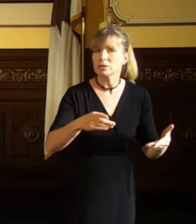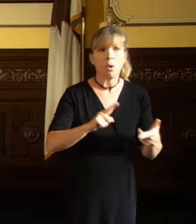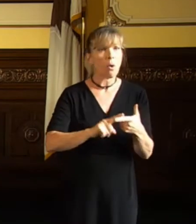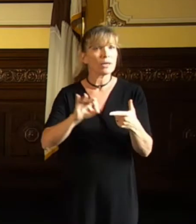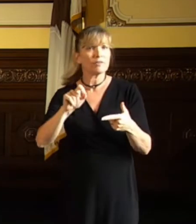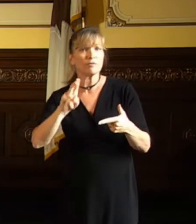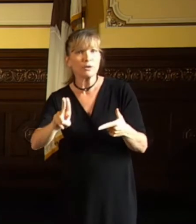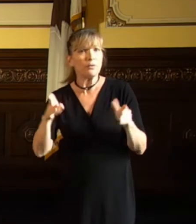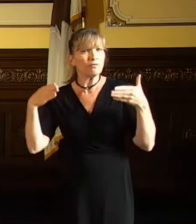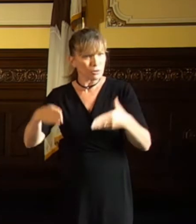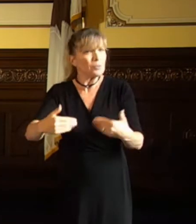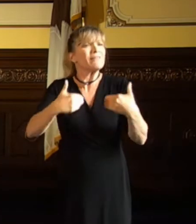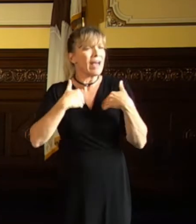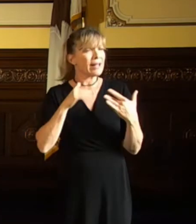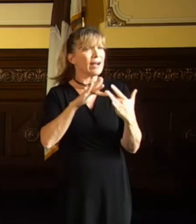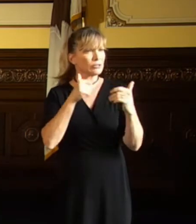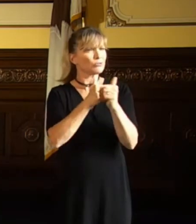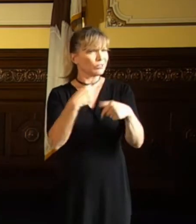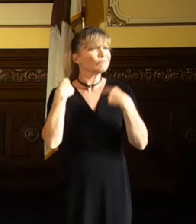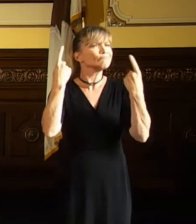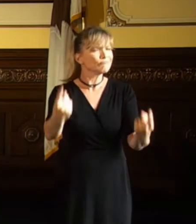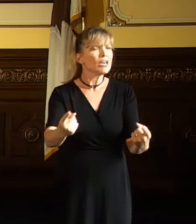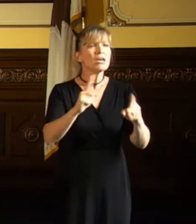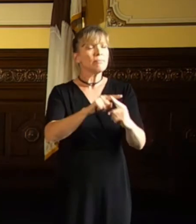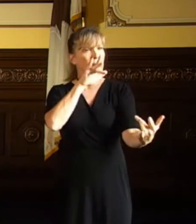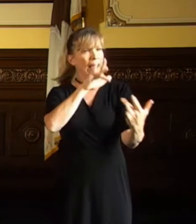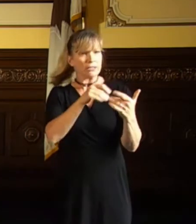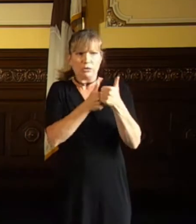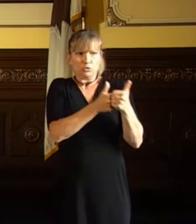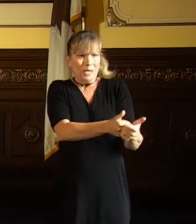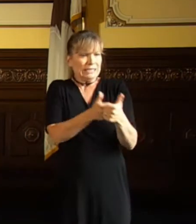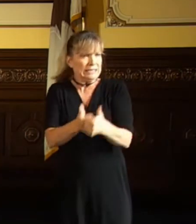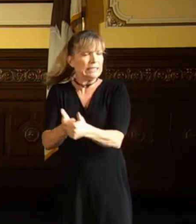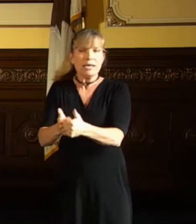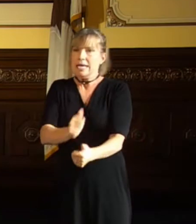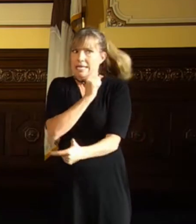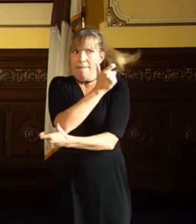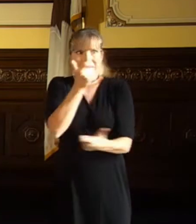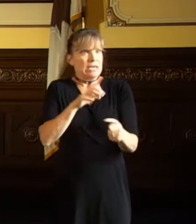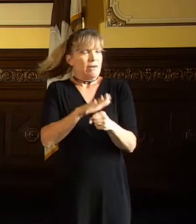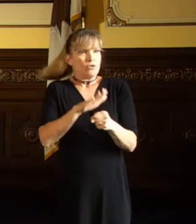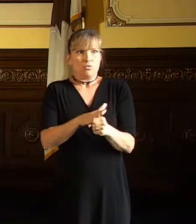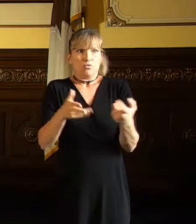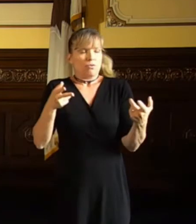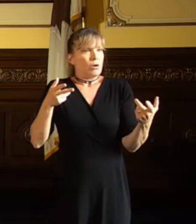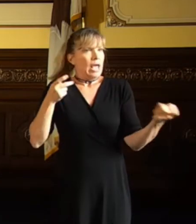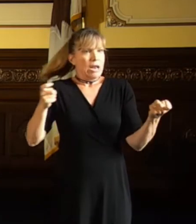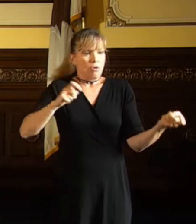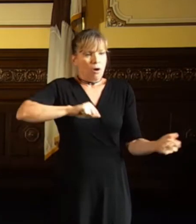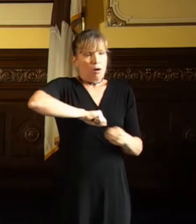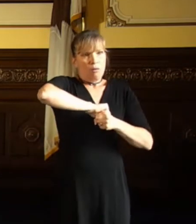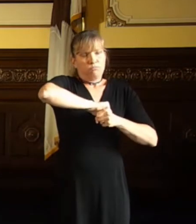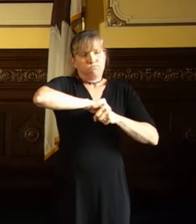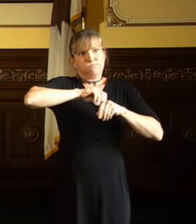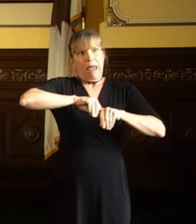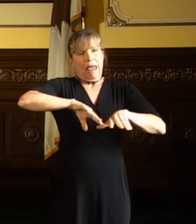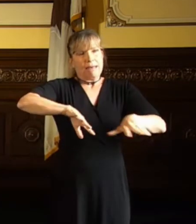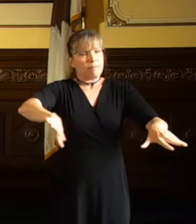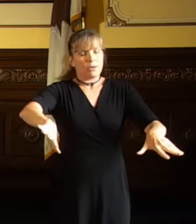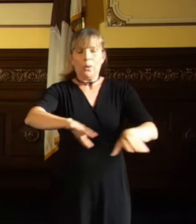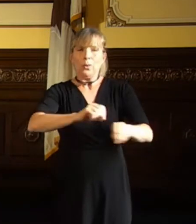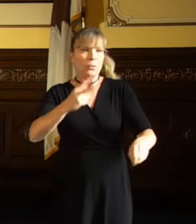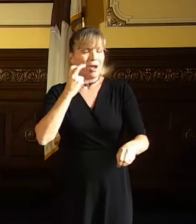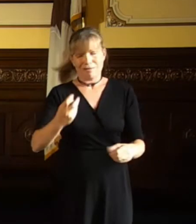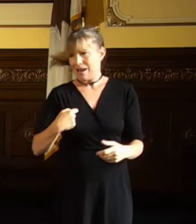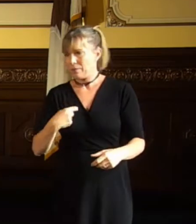flu focused, but contact tracing was not big enough to handle a pandemic. There's no doubt about that. And I would say in no